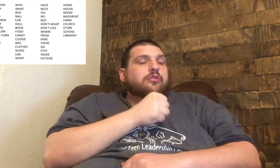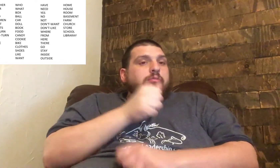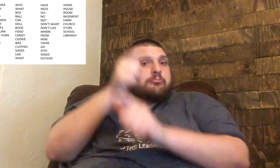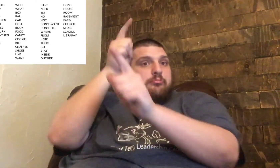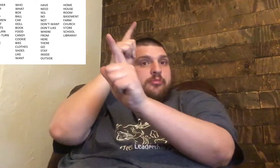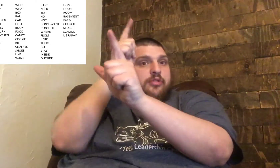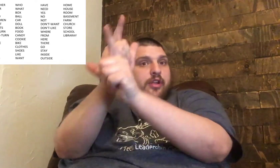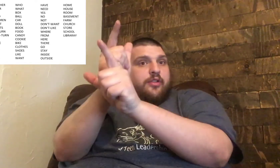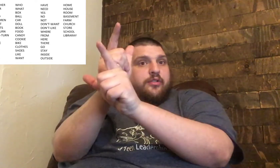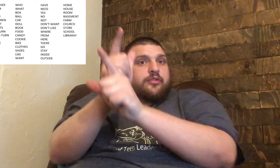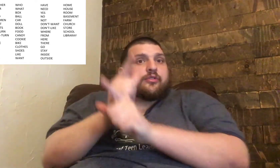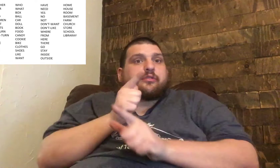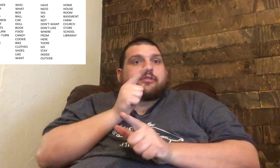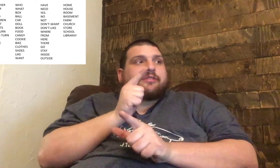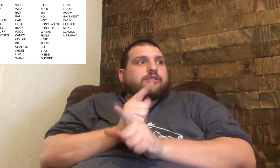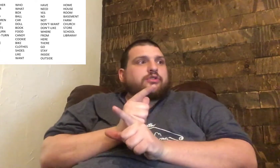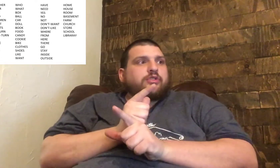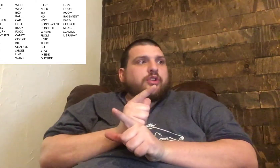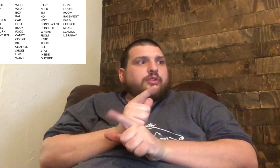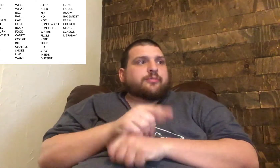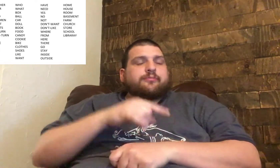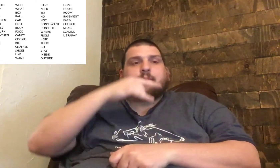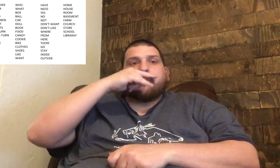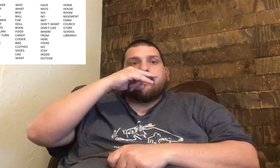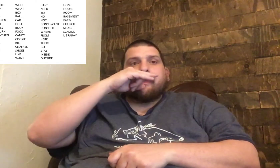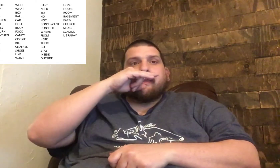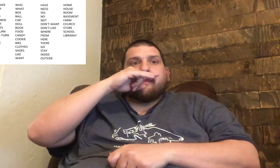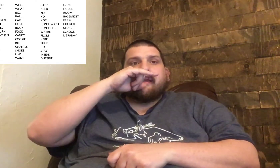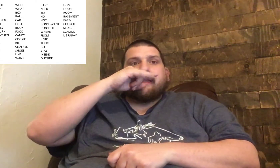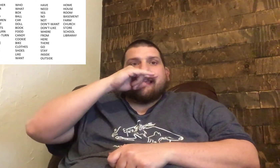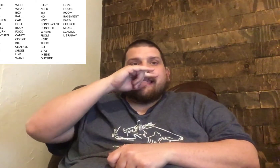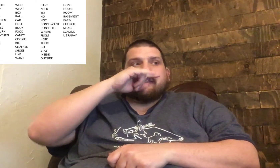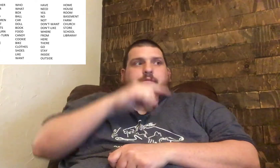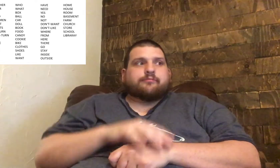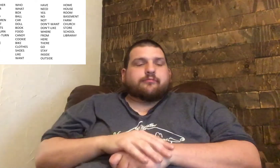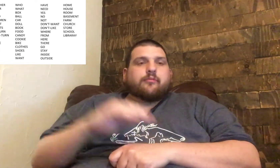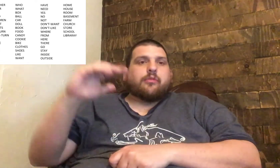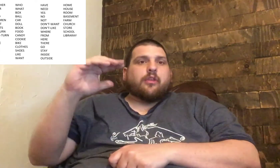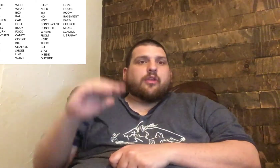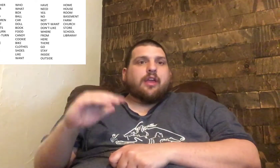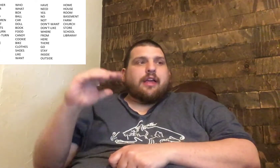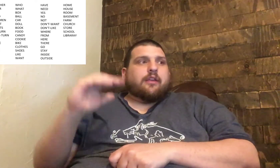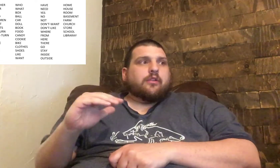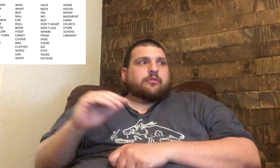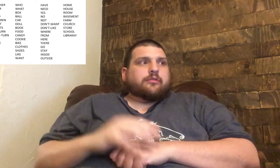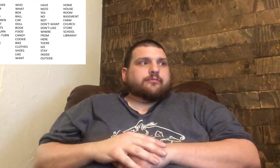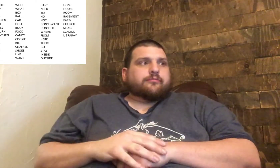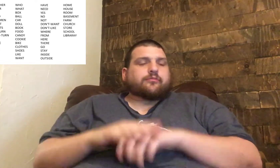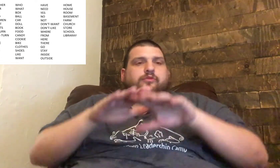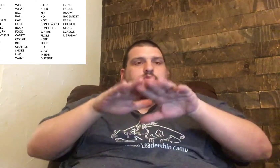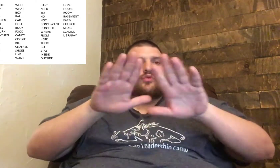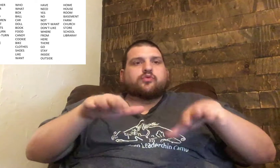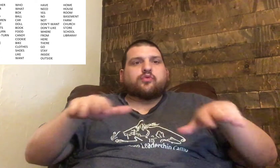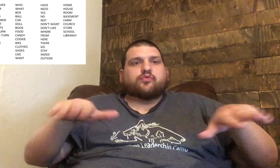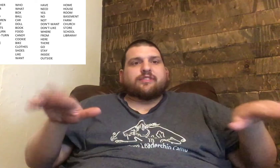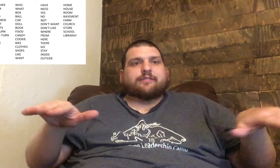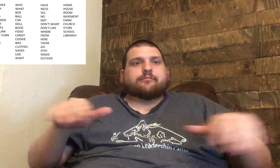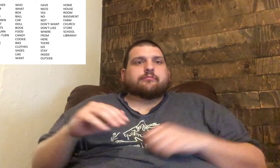girl. Brother, sister. Kids, child.